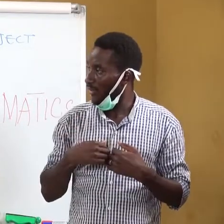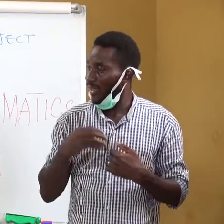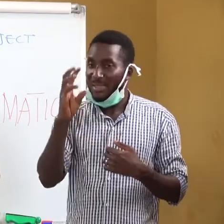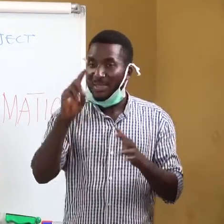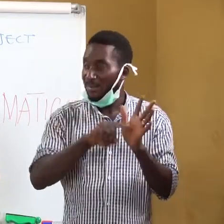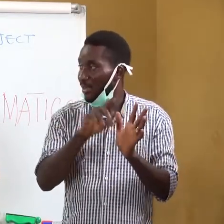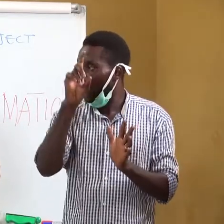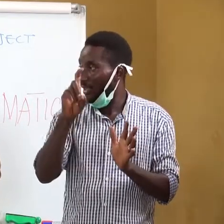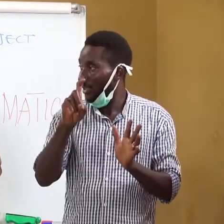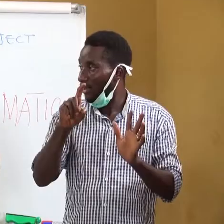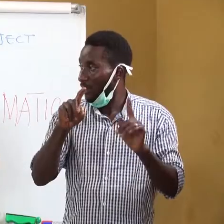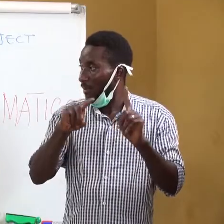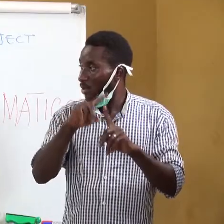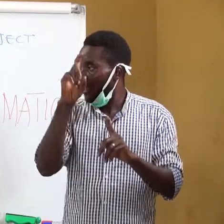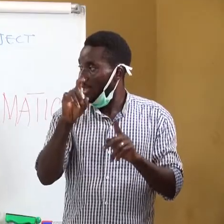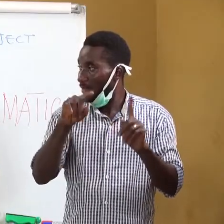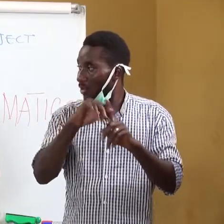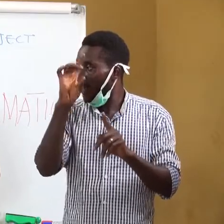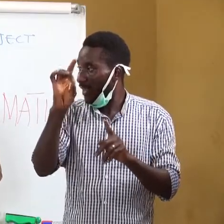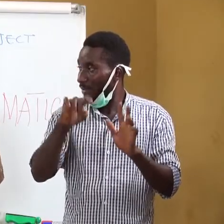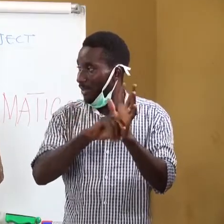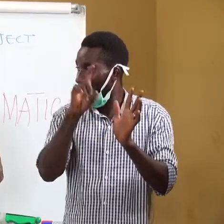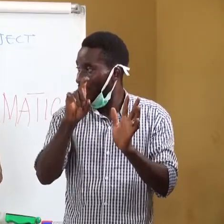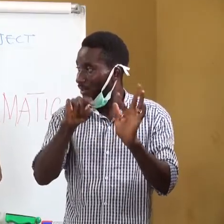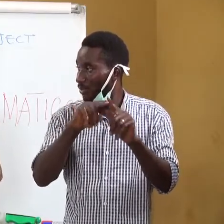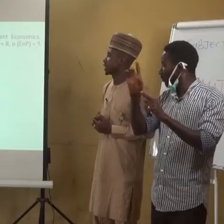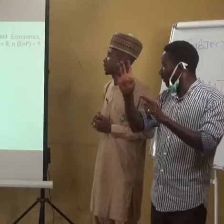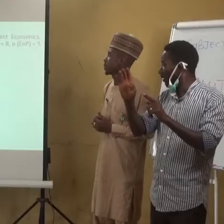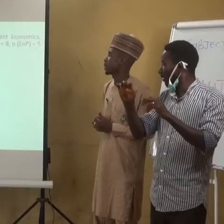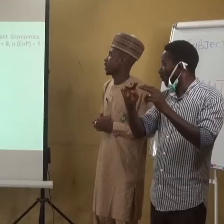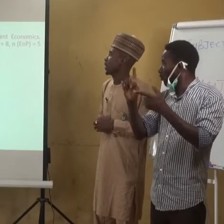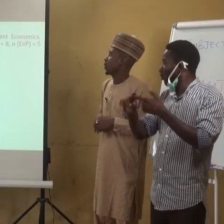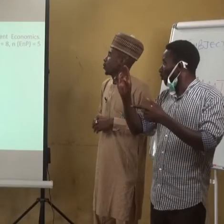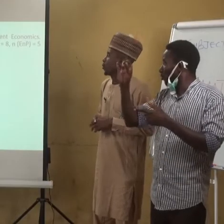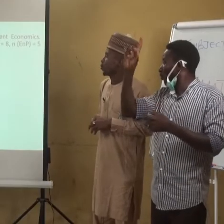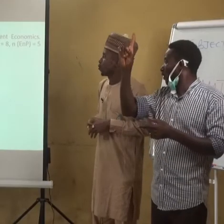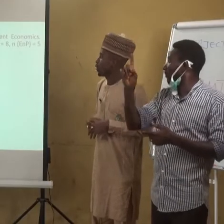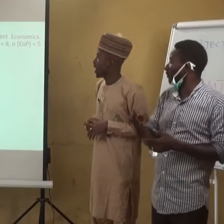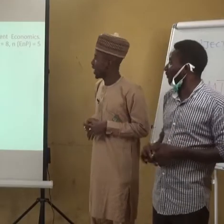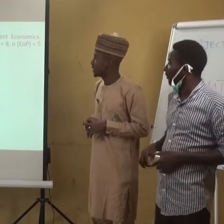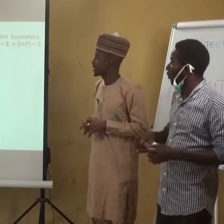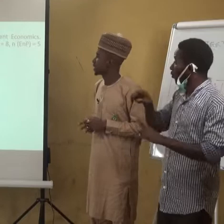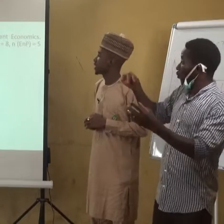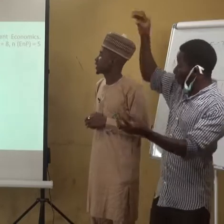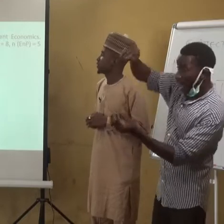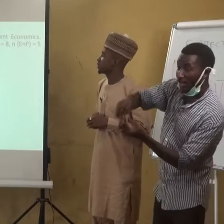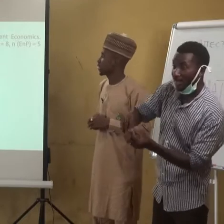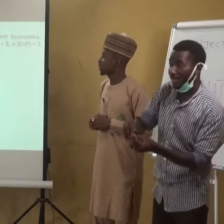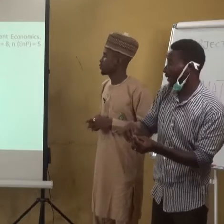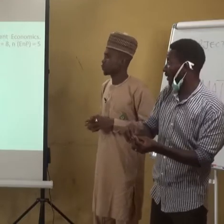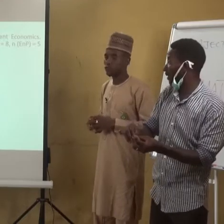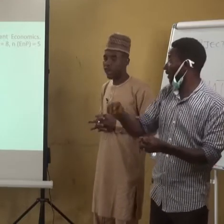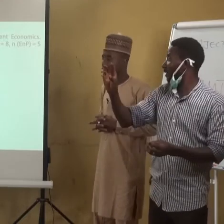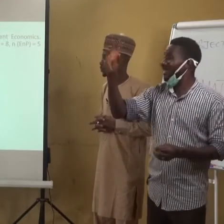5 minus X plus A equals to 21. When you add